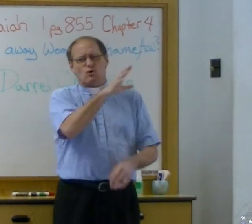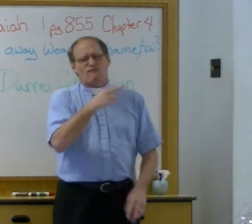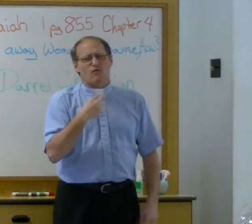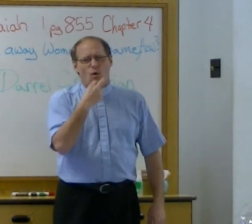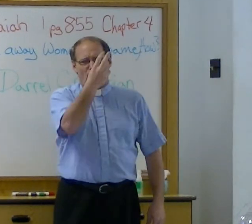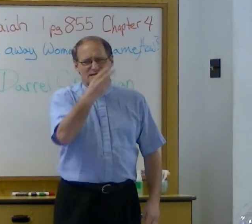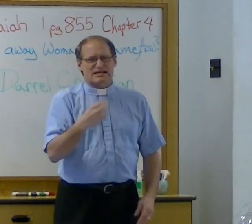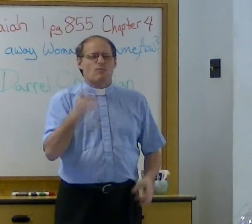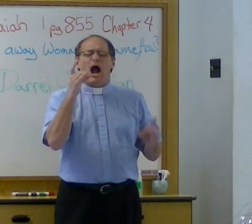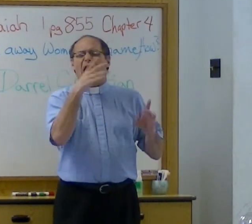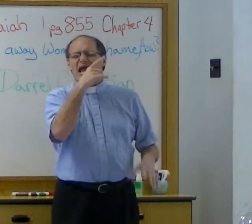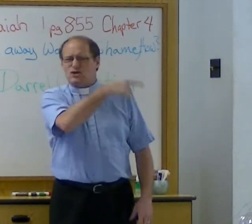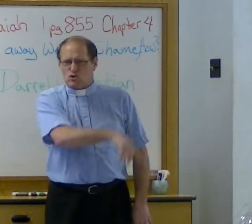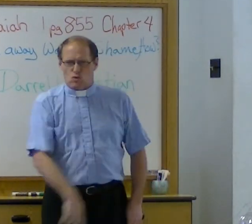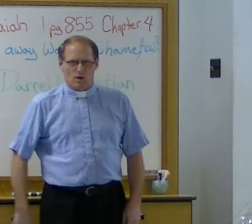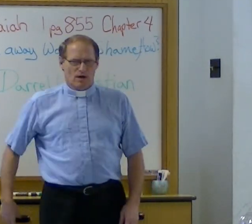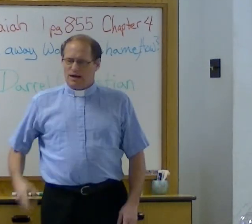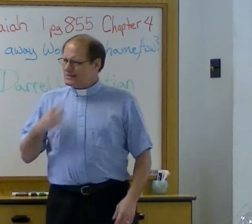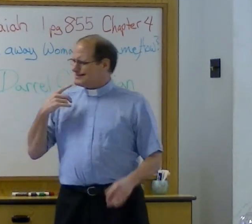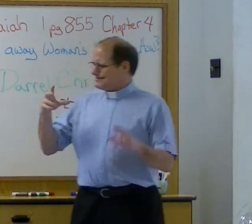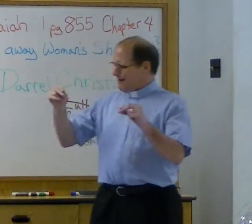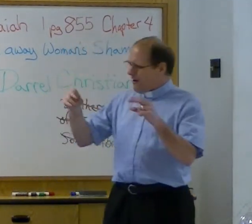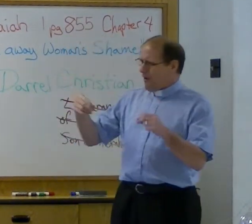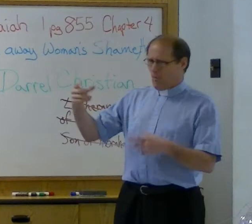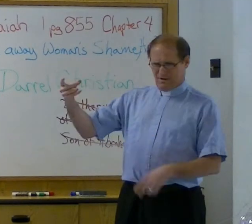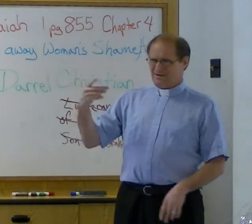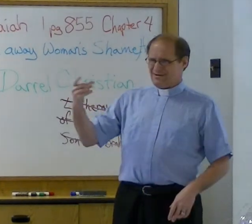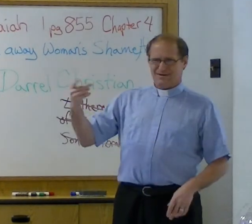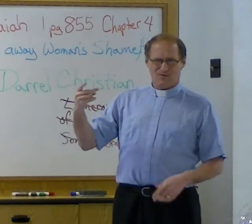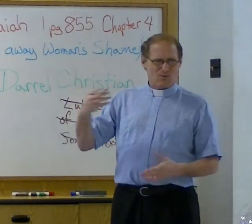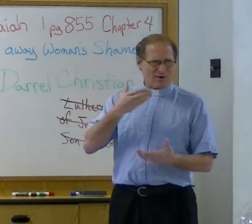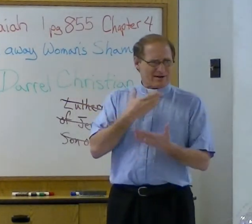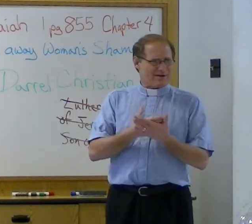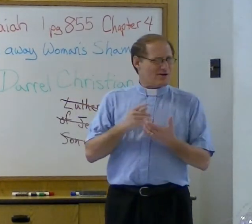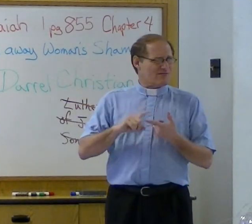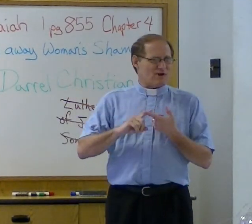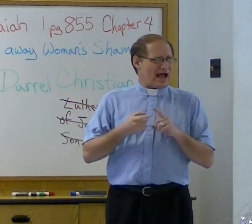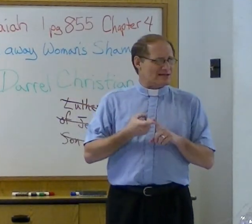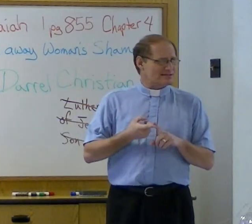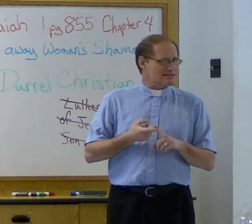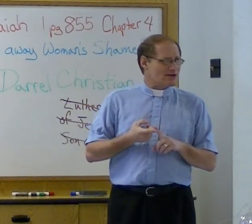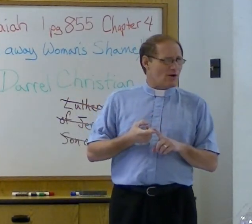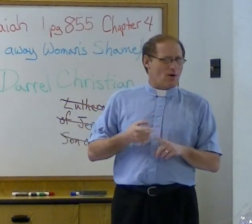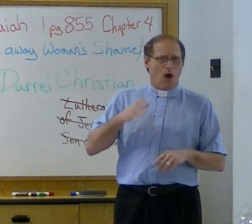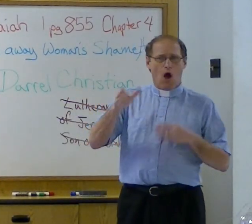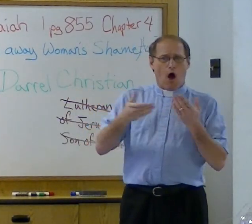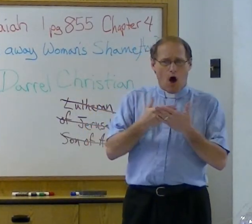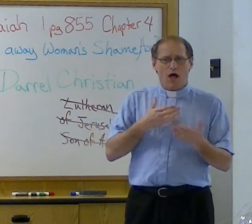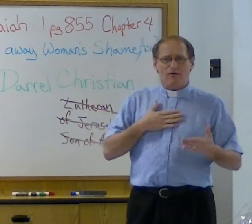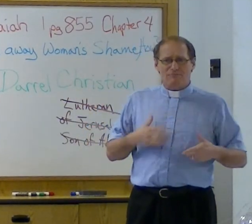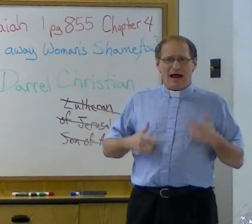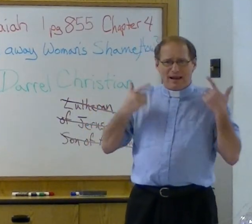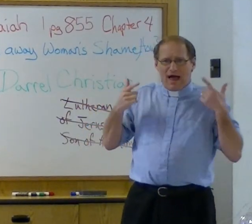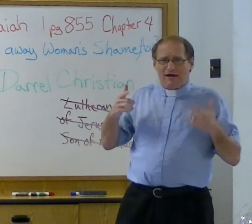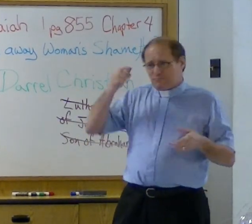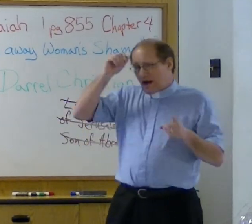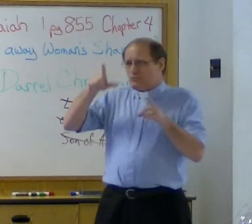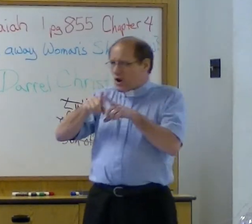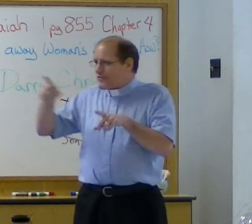your voice. He will hate you. I said, no, we're good friends. You know? All of my life, my